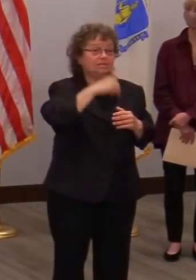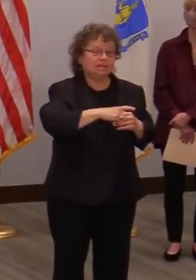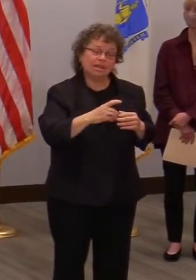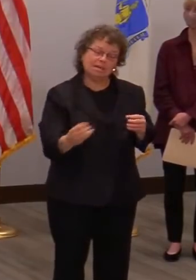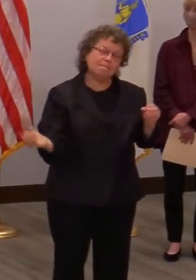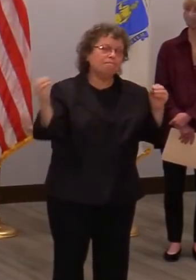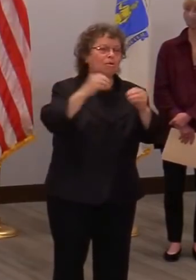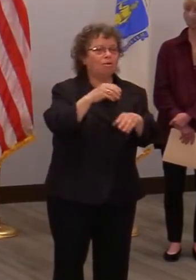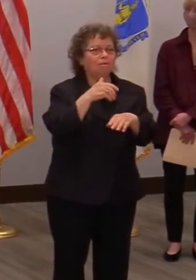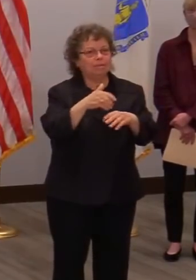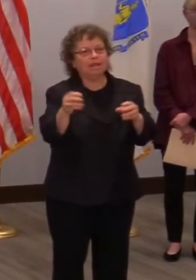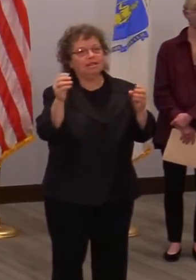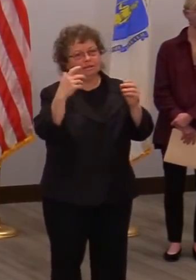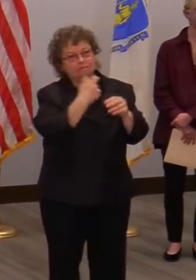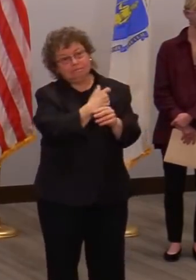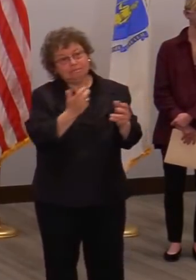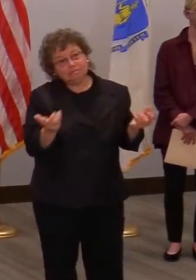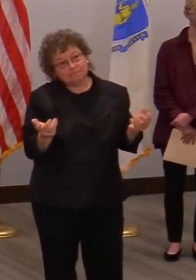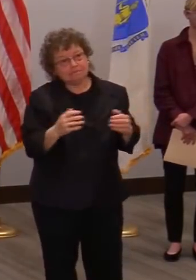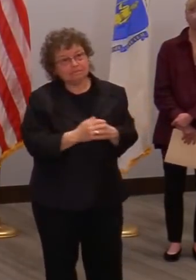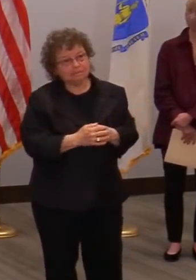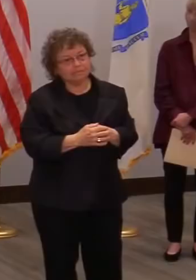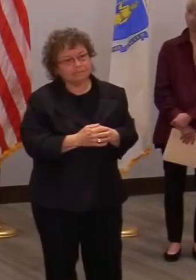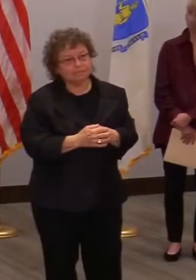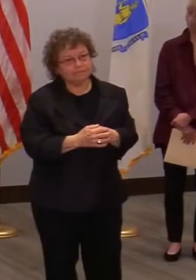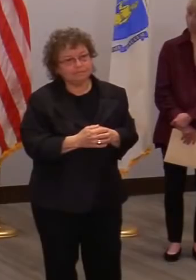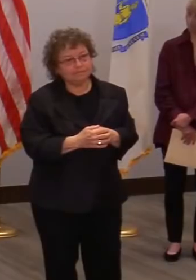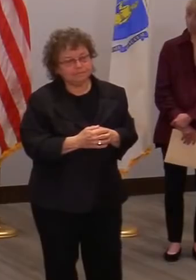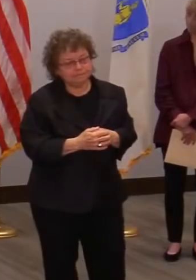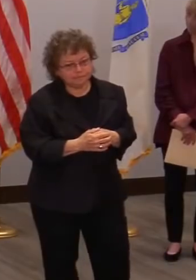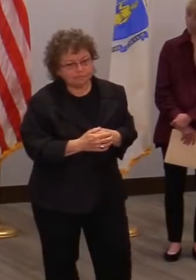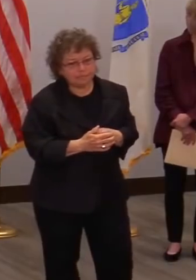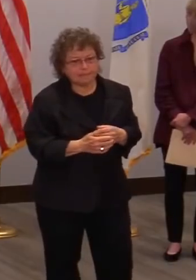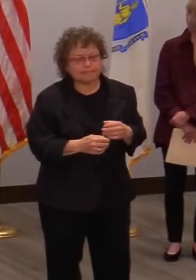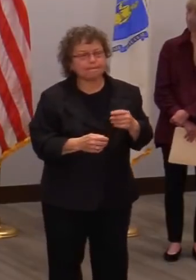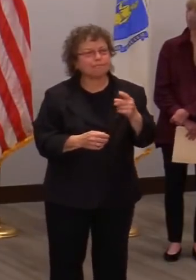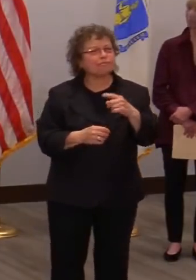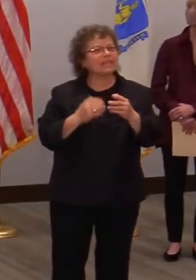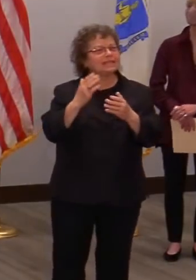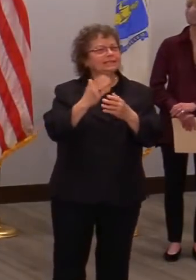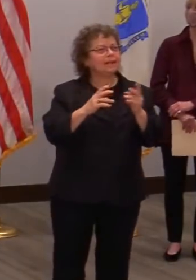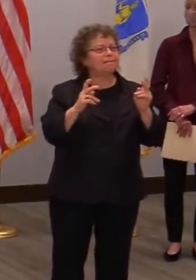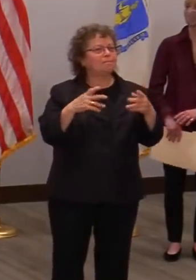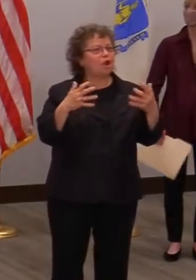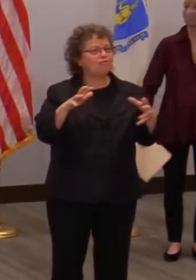yeah. I do want to... So the people who were already scheduled,